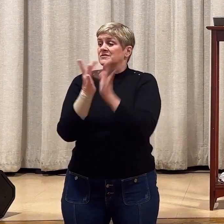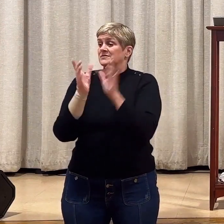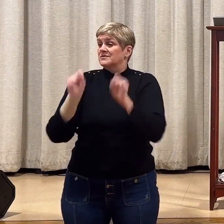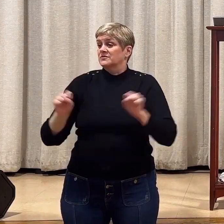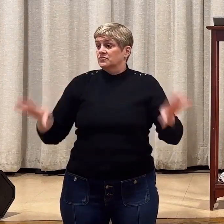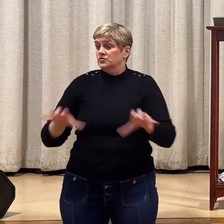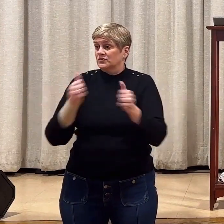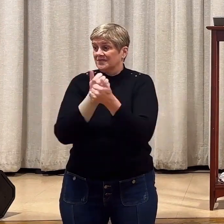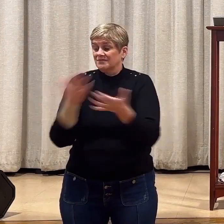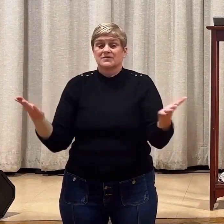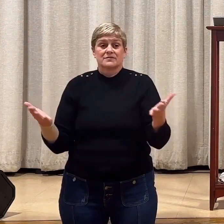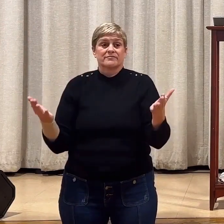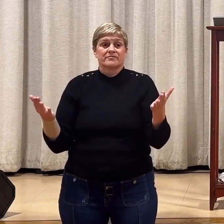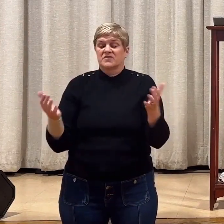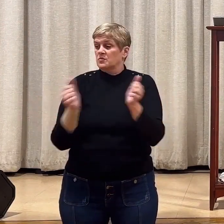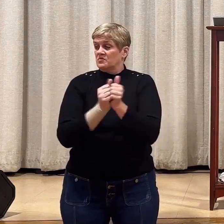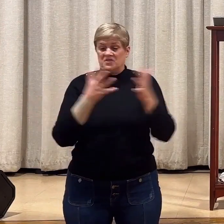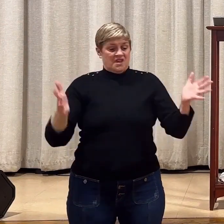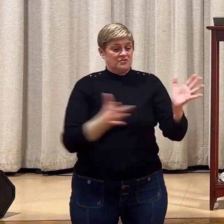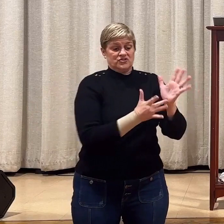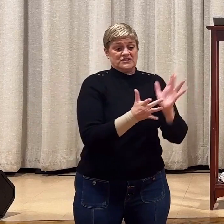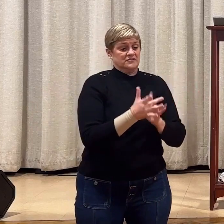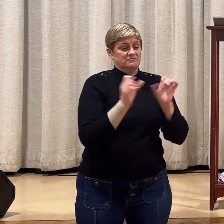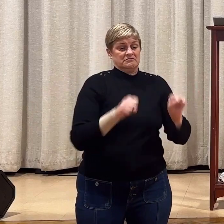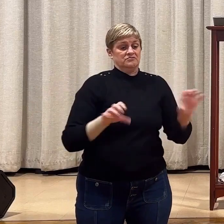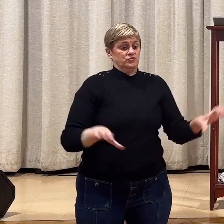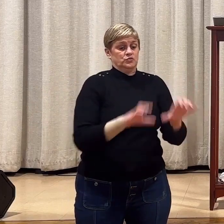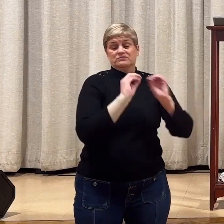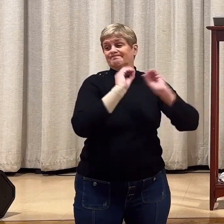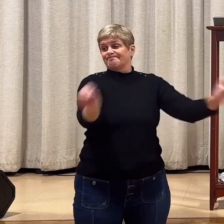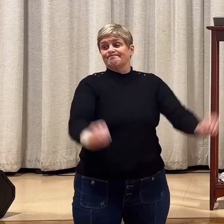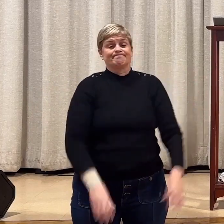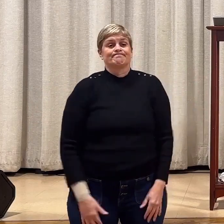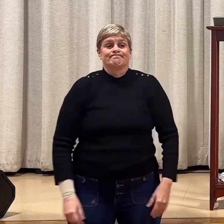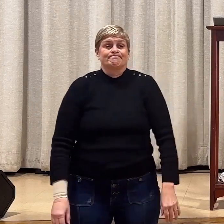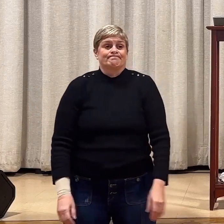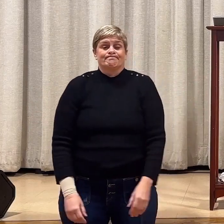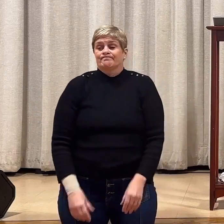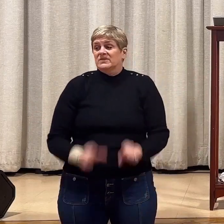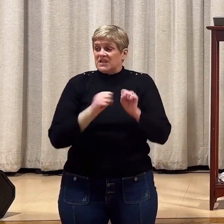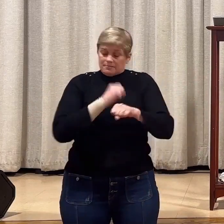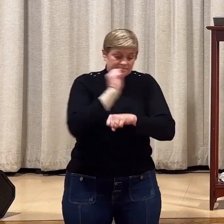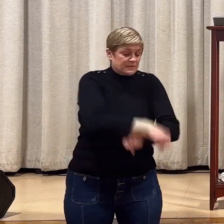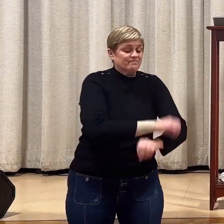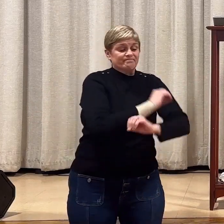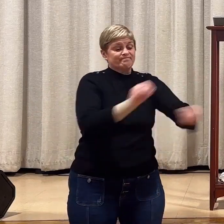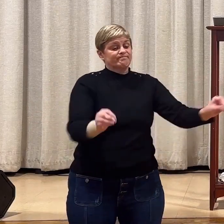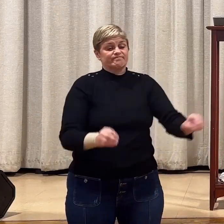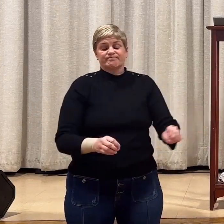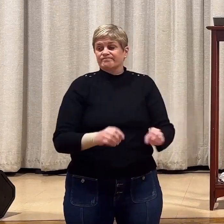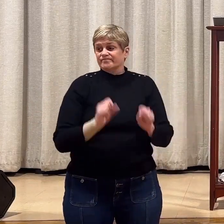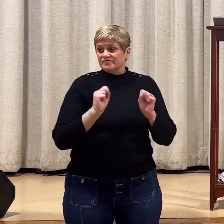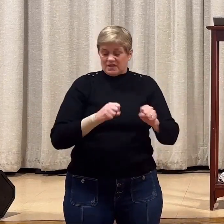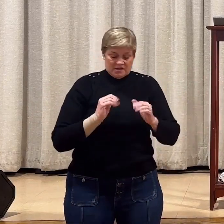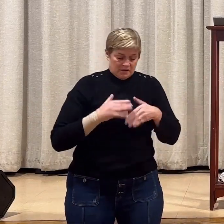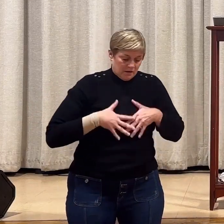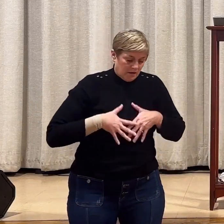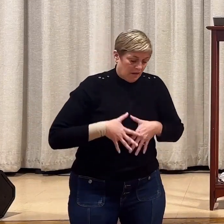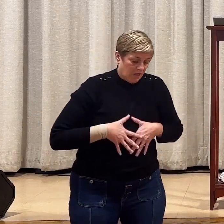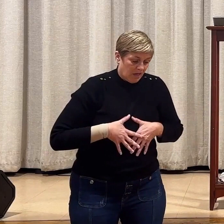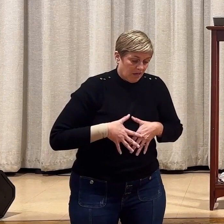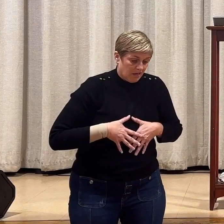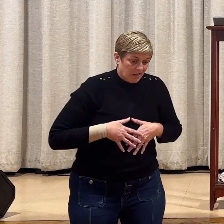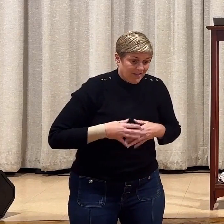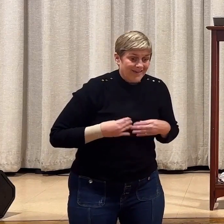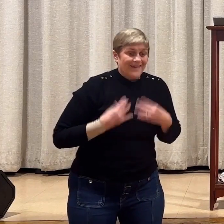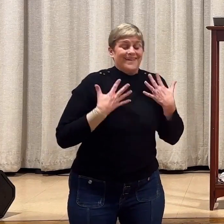everything, but without him, we can do nothing. John 15:5, Jesus says, I'm the vine,